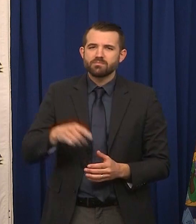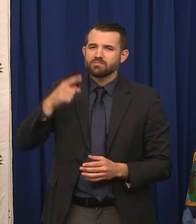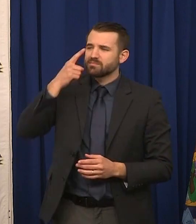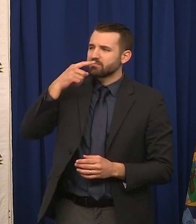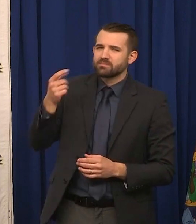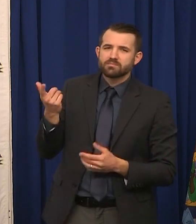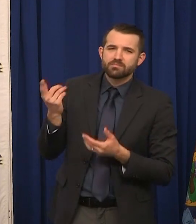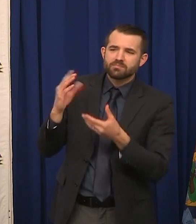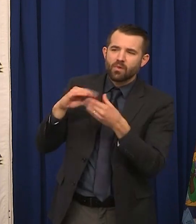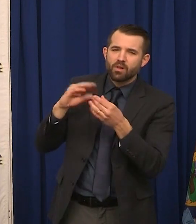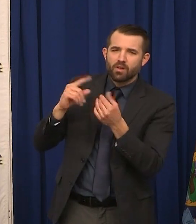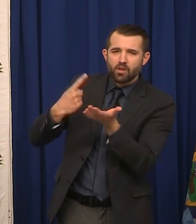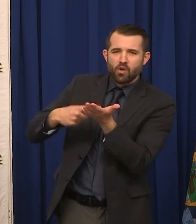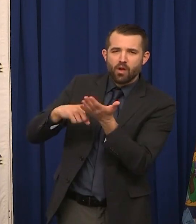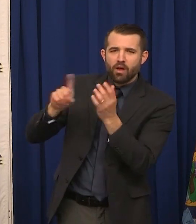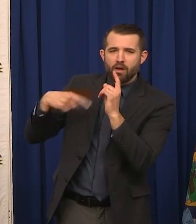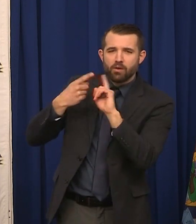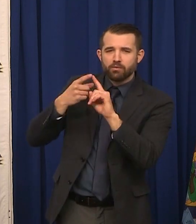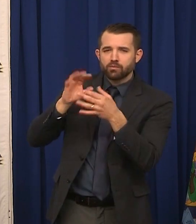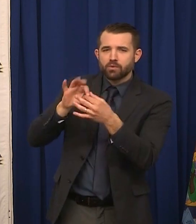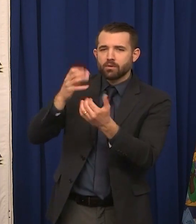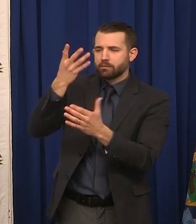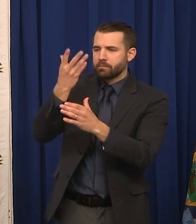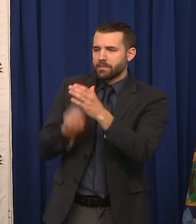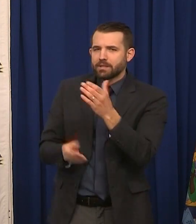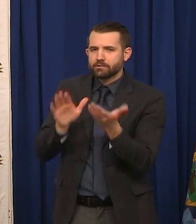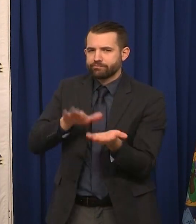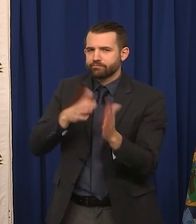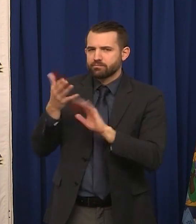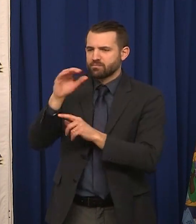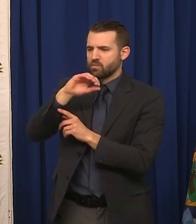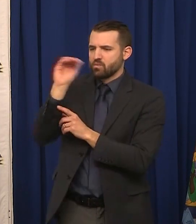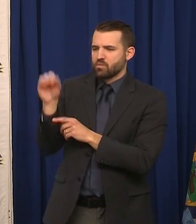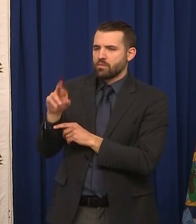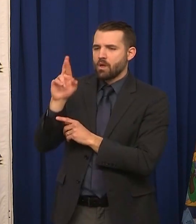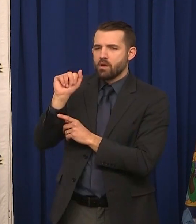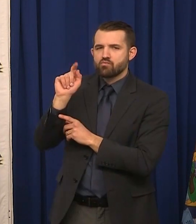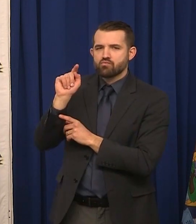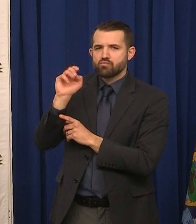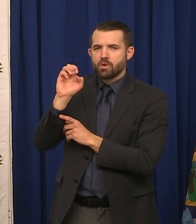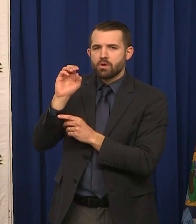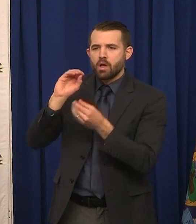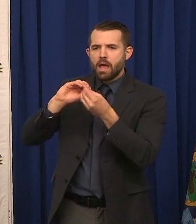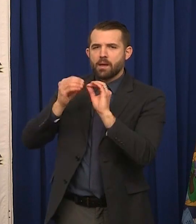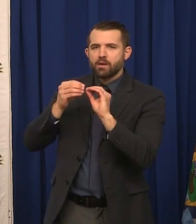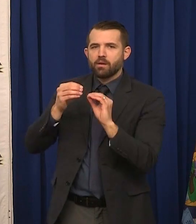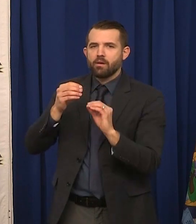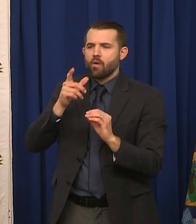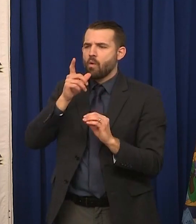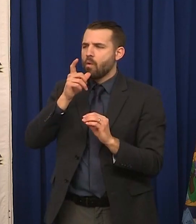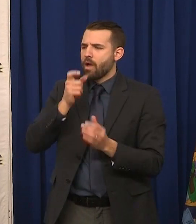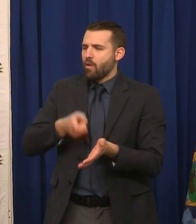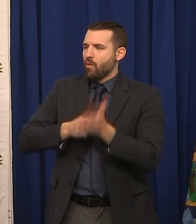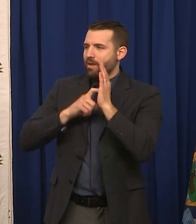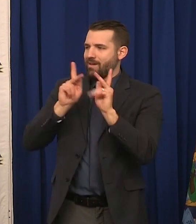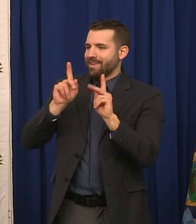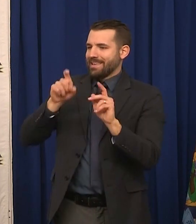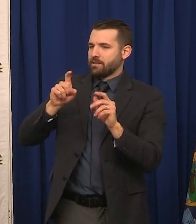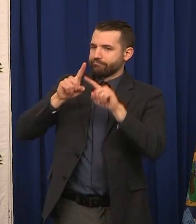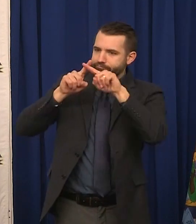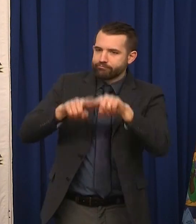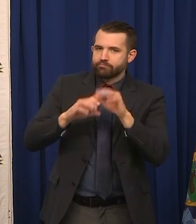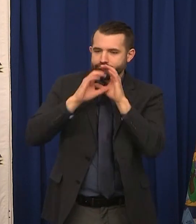mortality rates of people who need a ventilator? And I ask that because there has been some research out